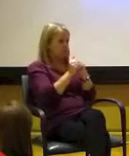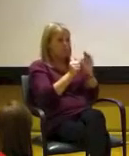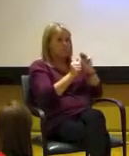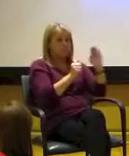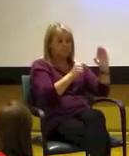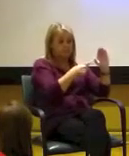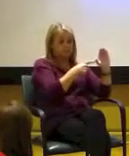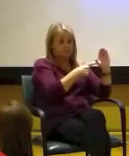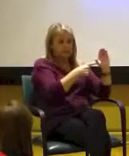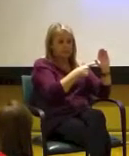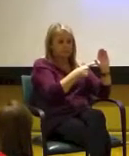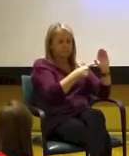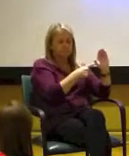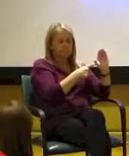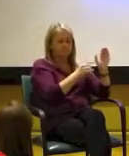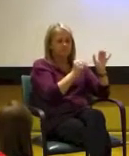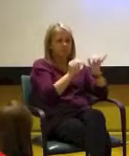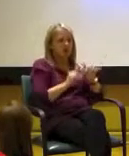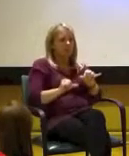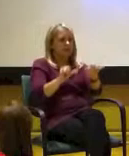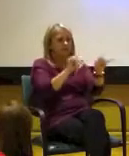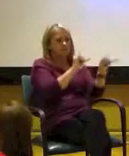whereas it's not so uncommon